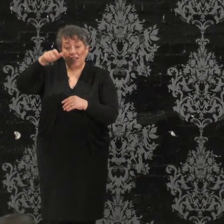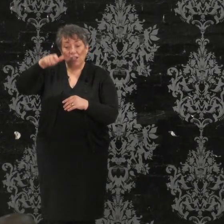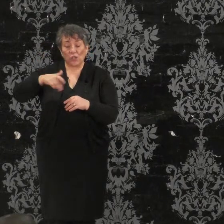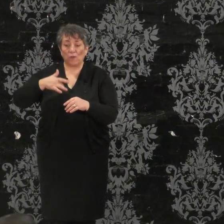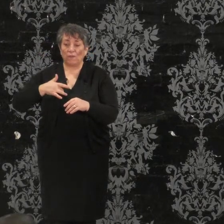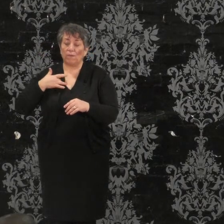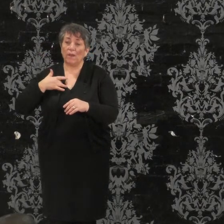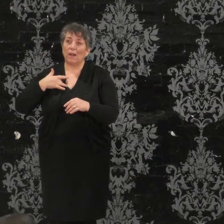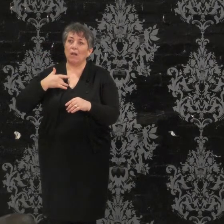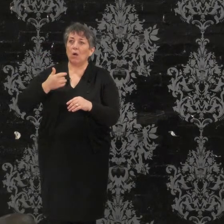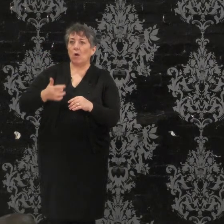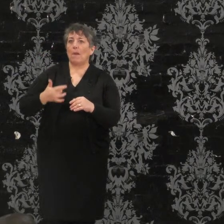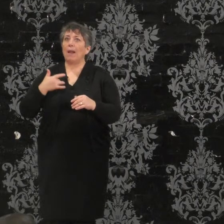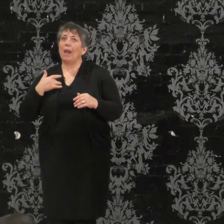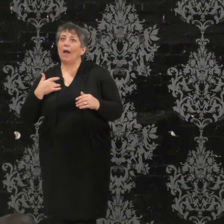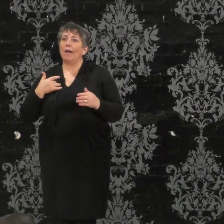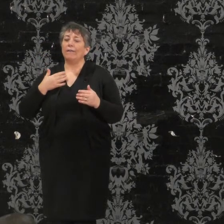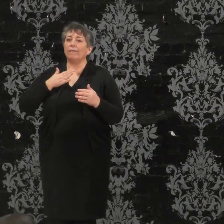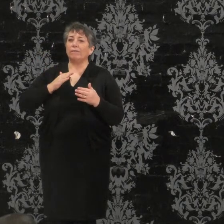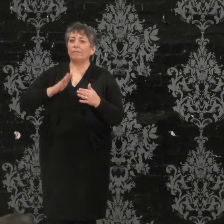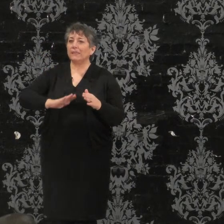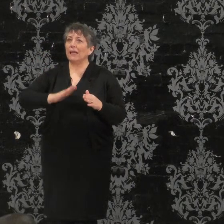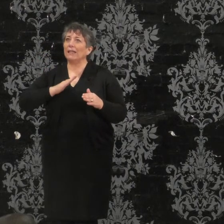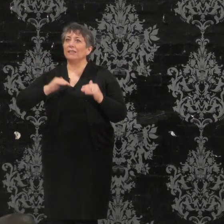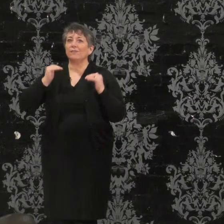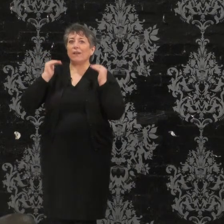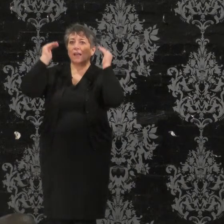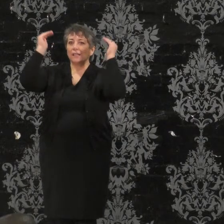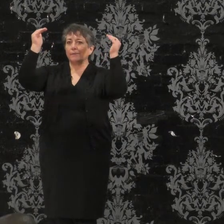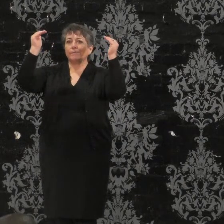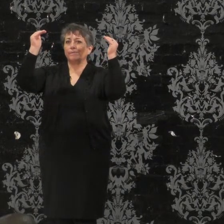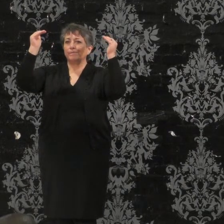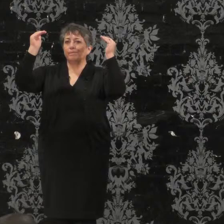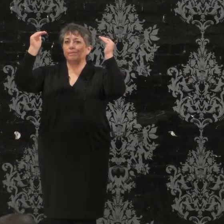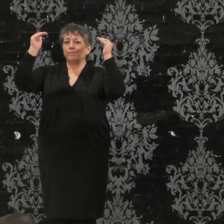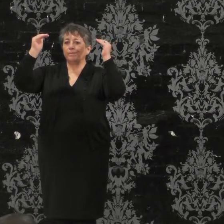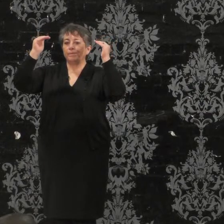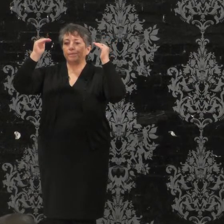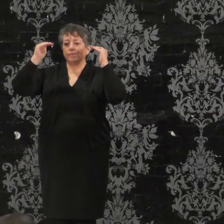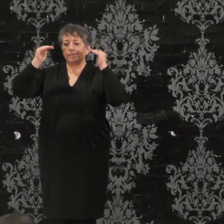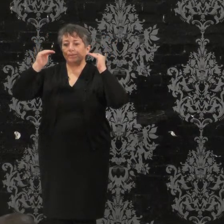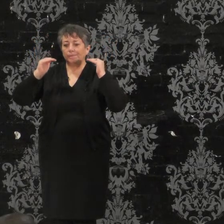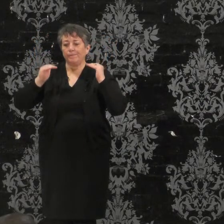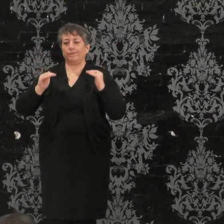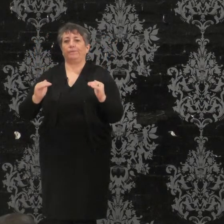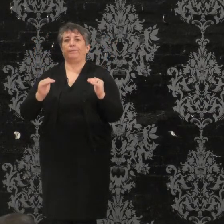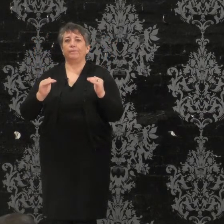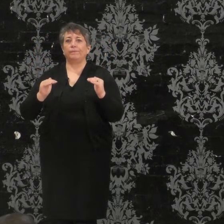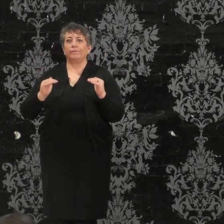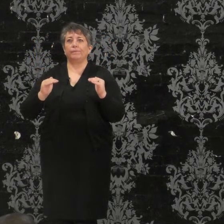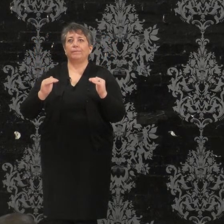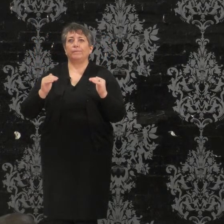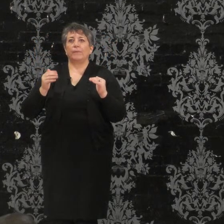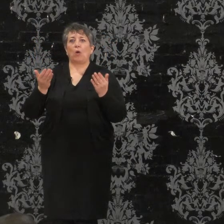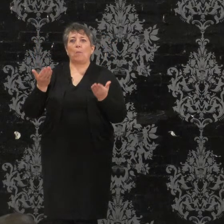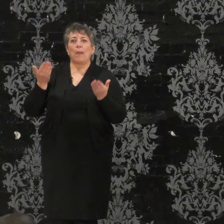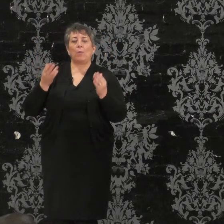fallen by 5% since 2019, the biggest fall since records